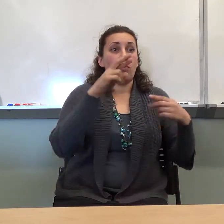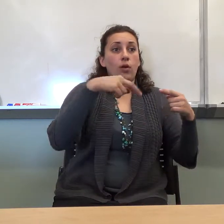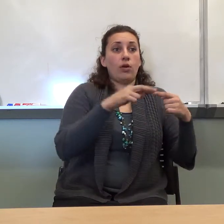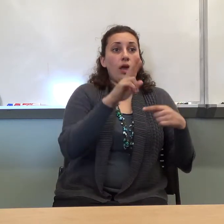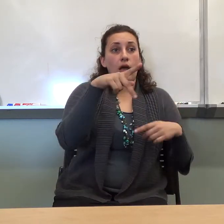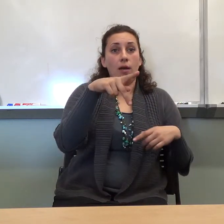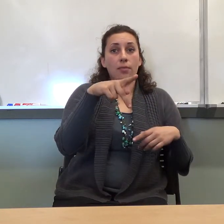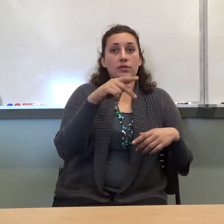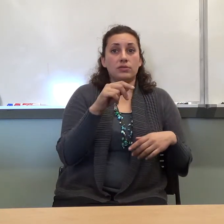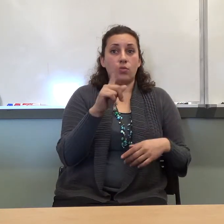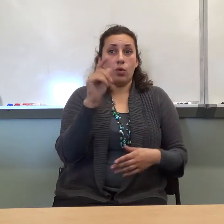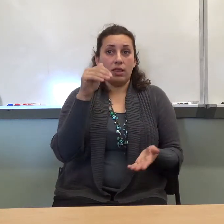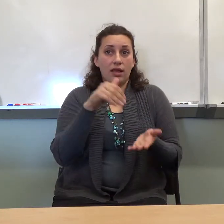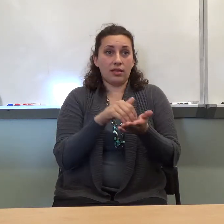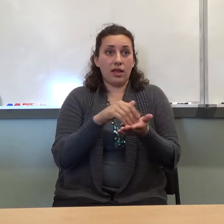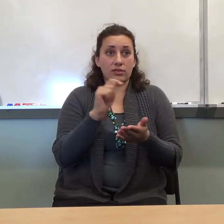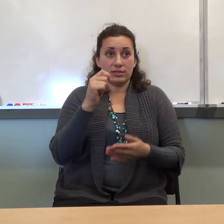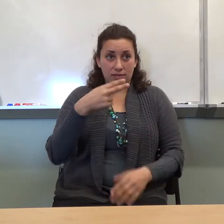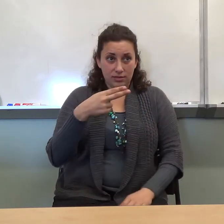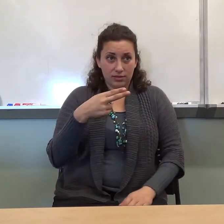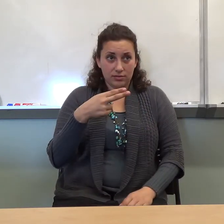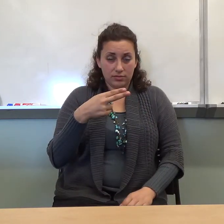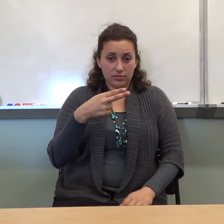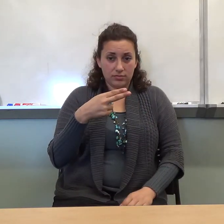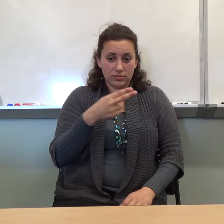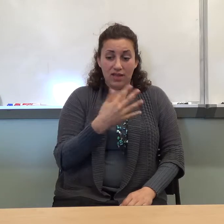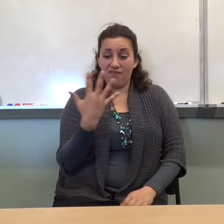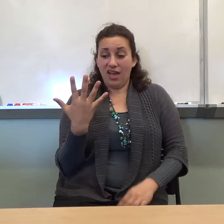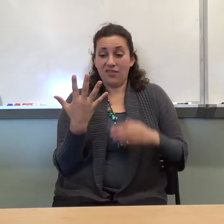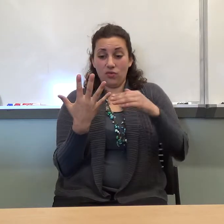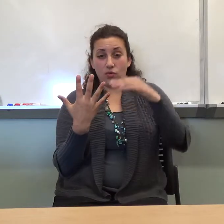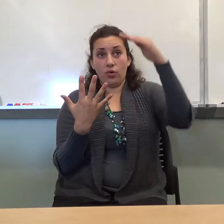here. Again, 5 or greater, no. So it's